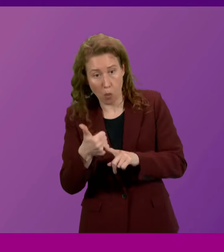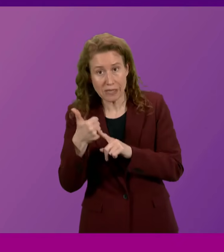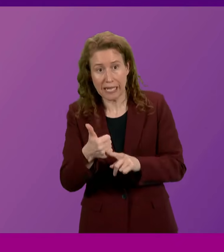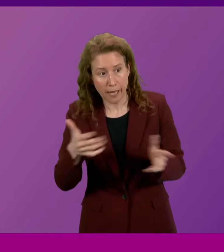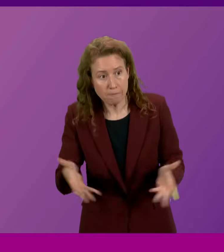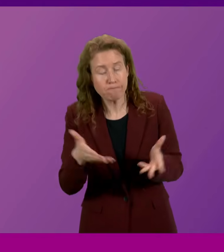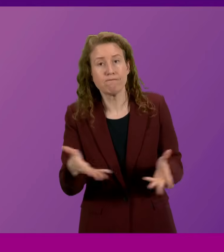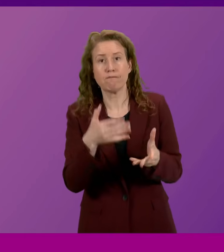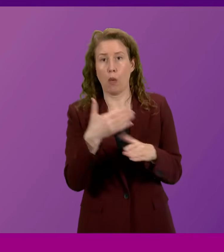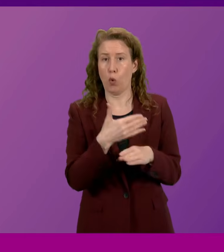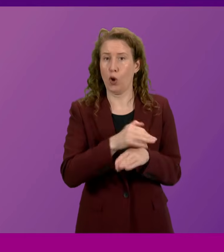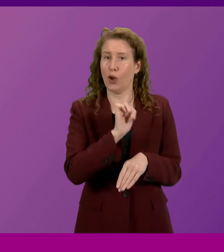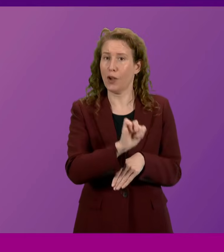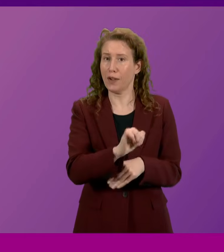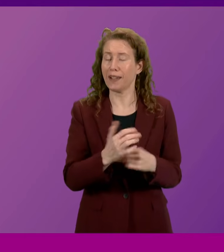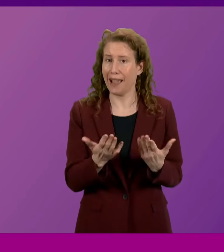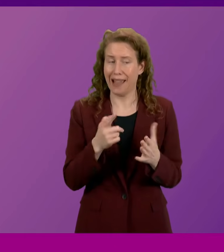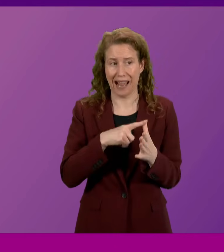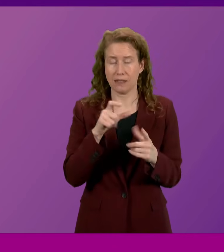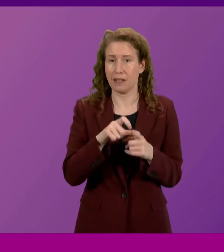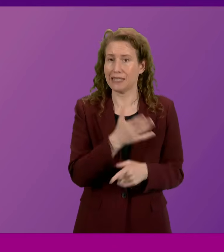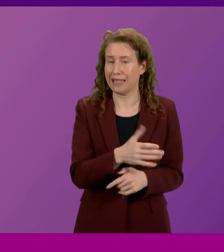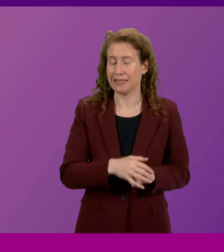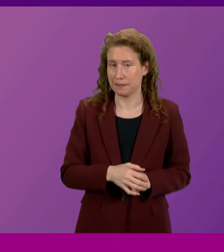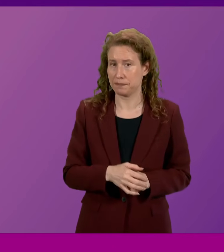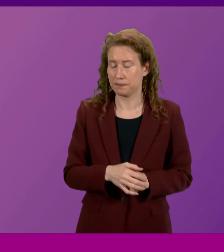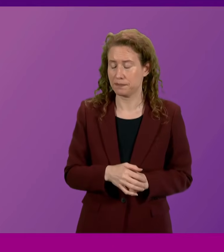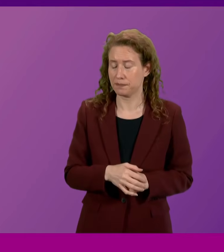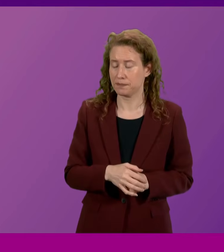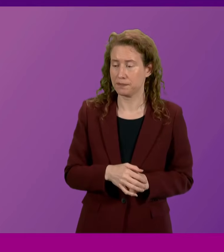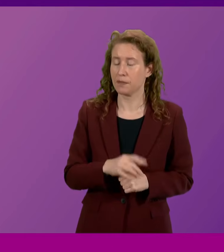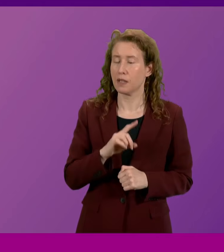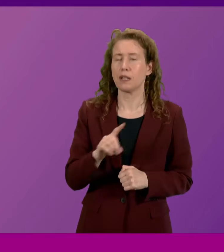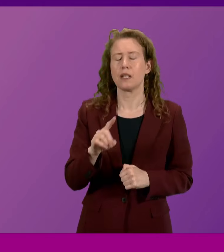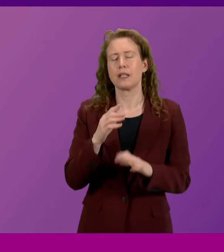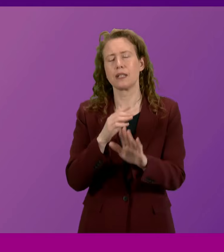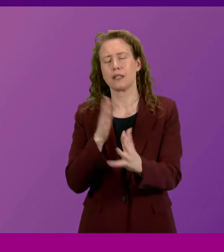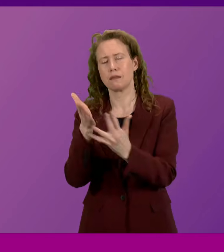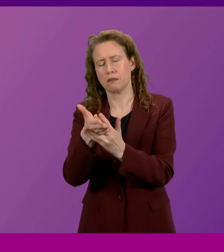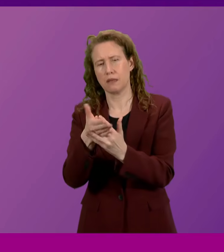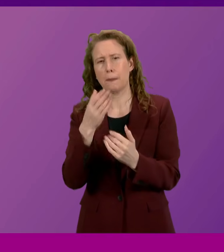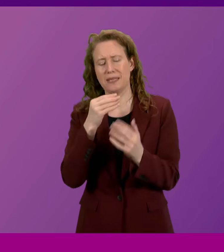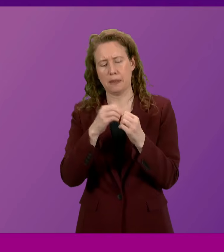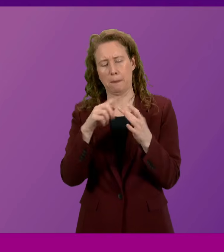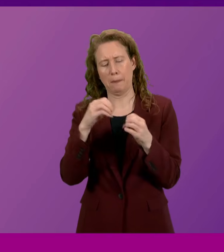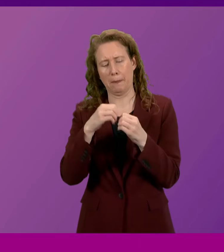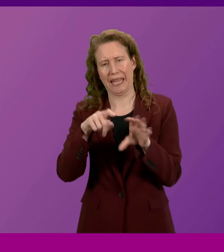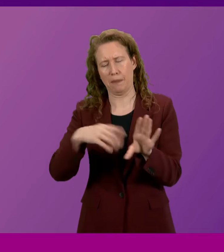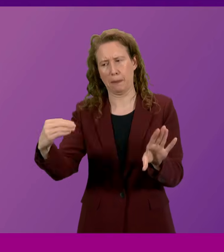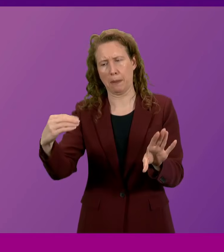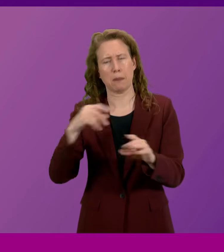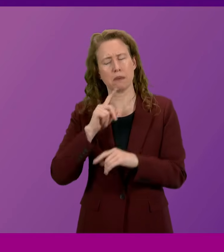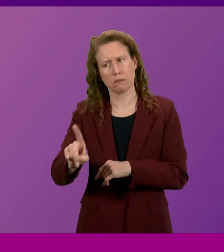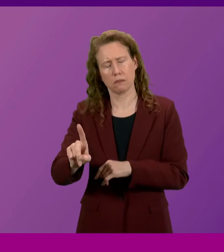assisting the work that is undertaken at Alexander Dennis. Now, the Scottish Government... Mr Bibby, thank you.